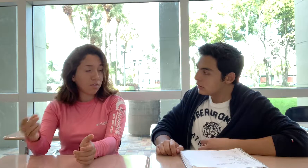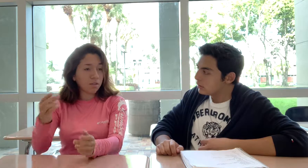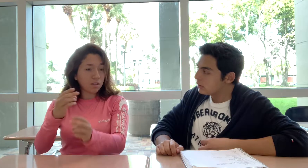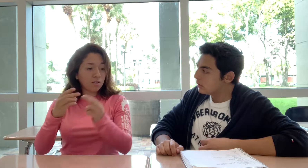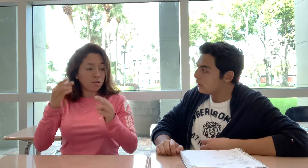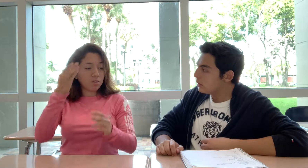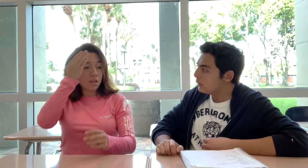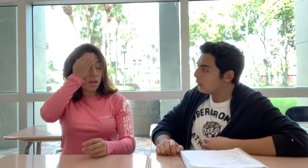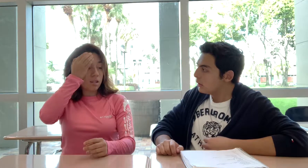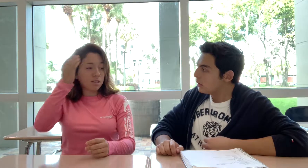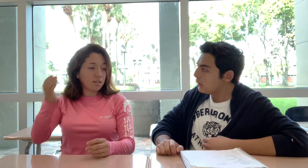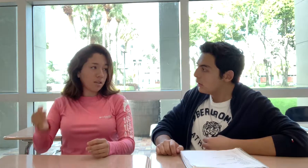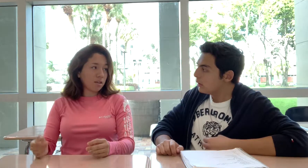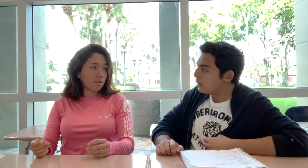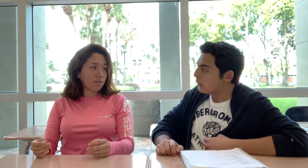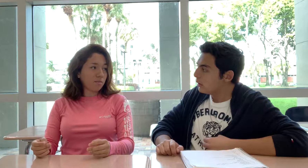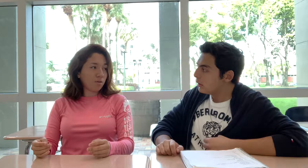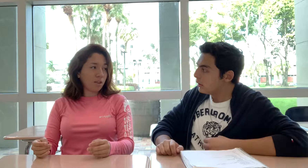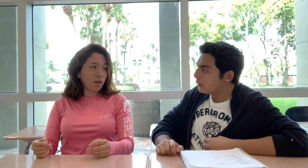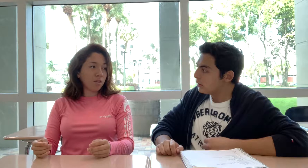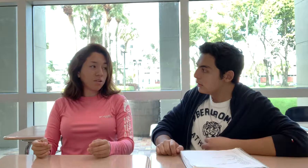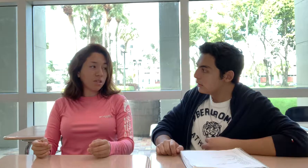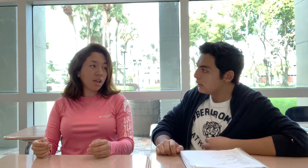And he did those signs. Like. Would they understand?